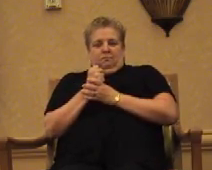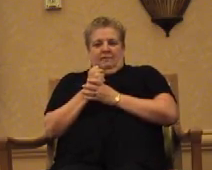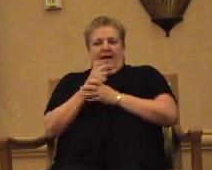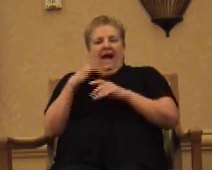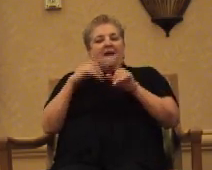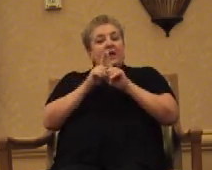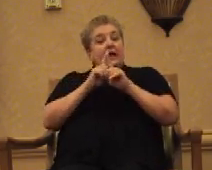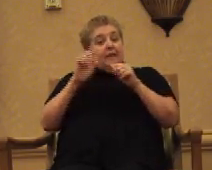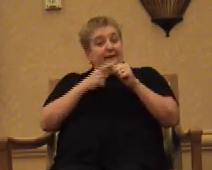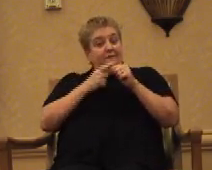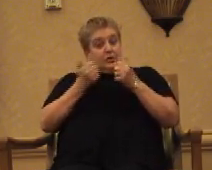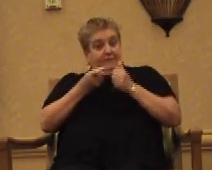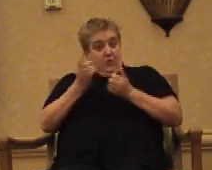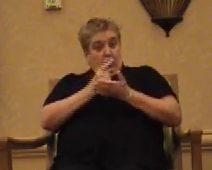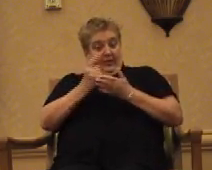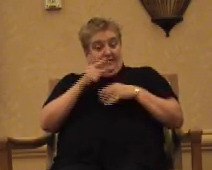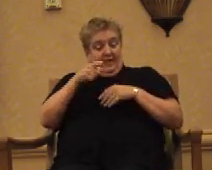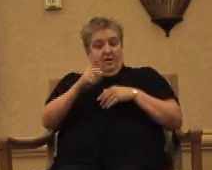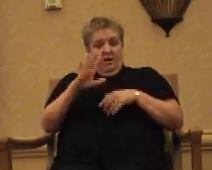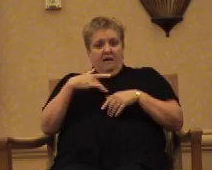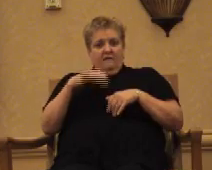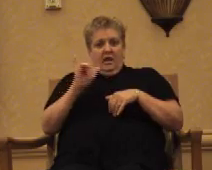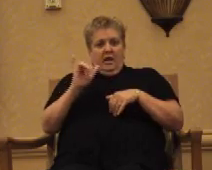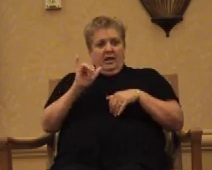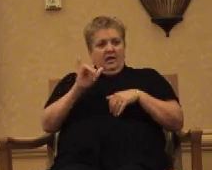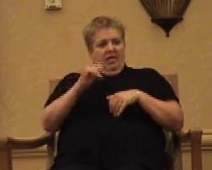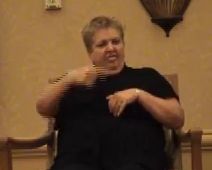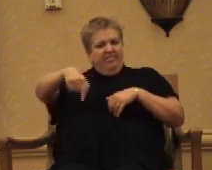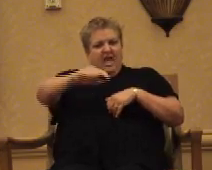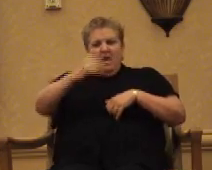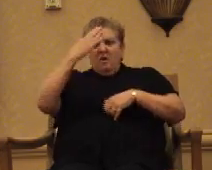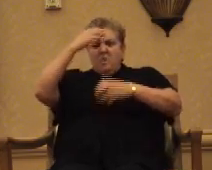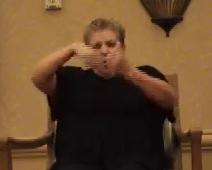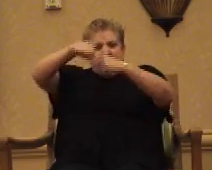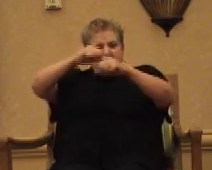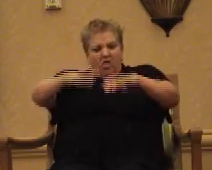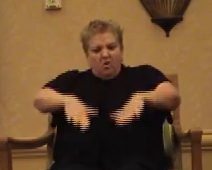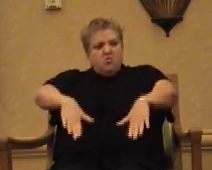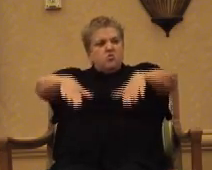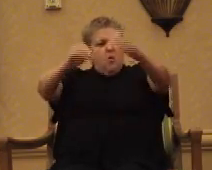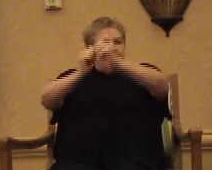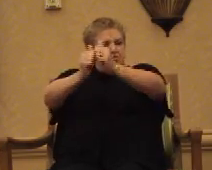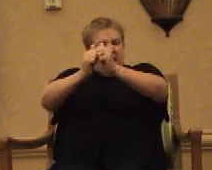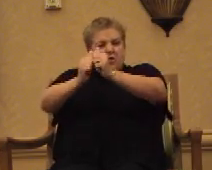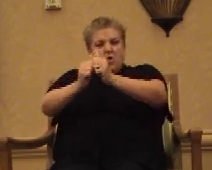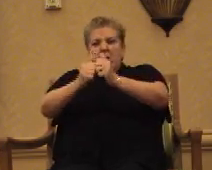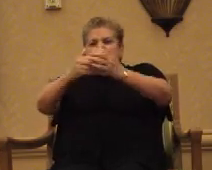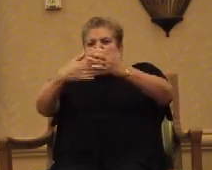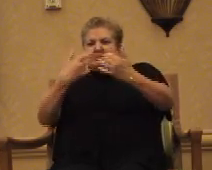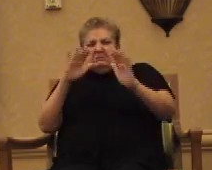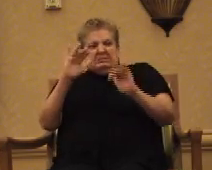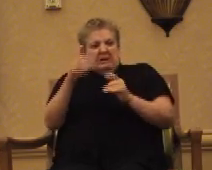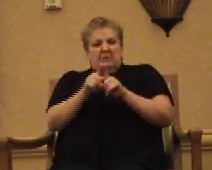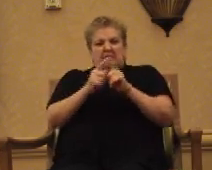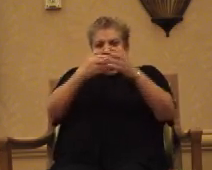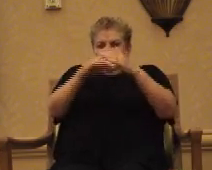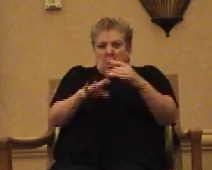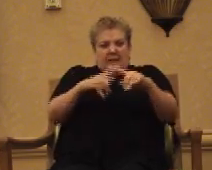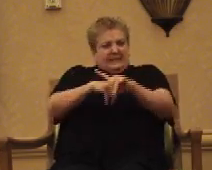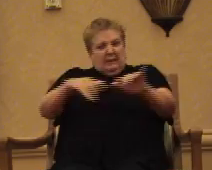weeks there that everyone had grown up together in the same. They were all born on the same day in the same hospital, went to camp